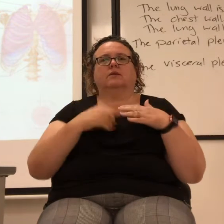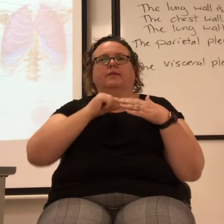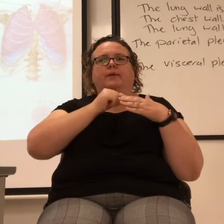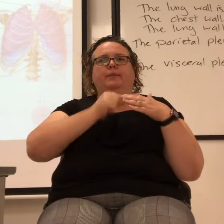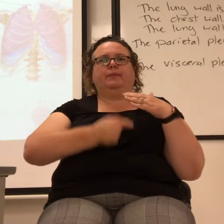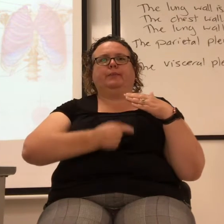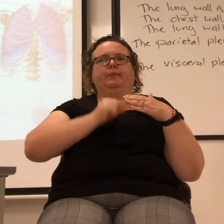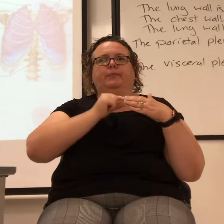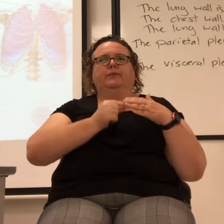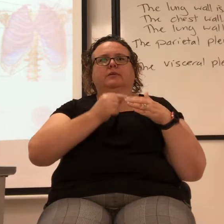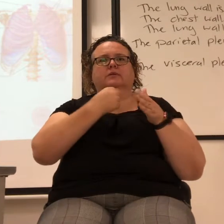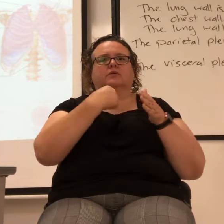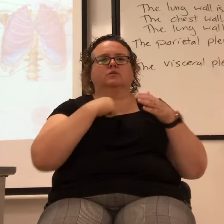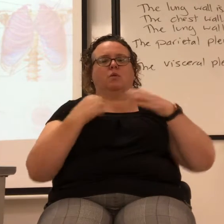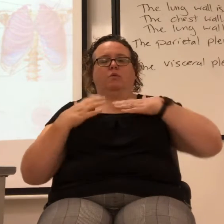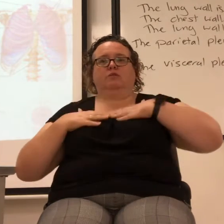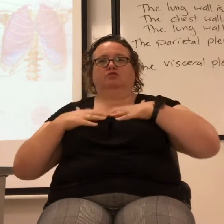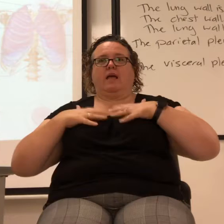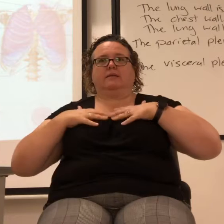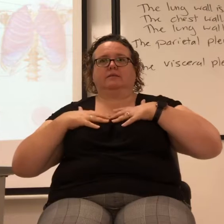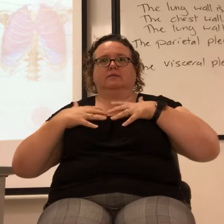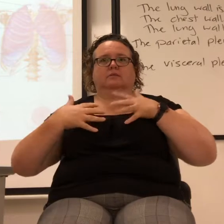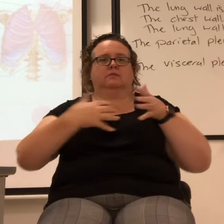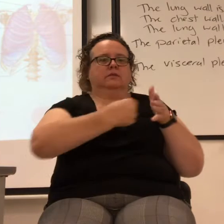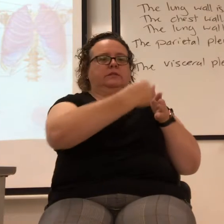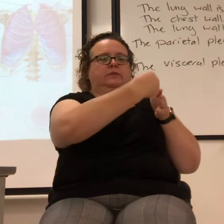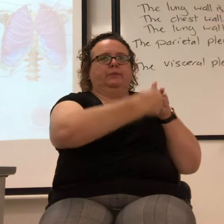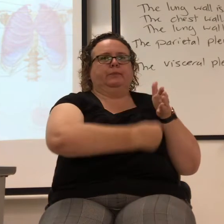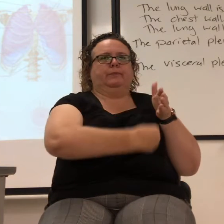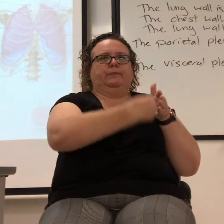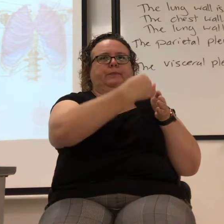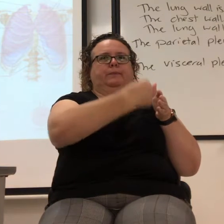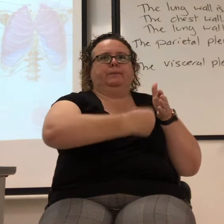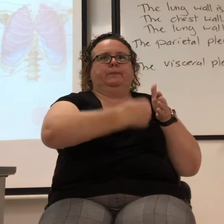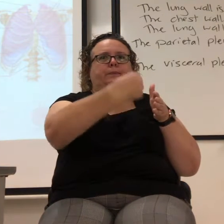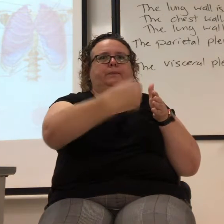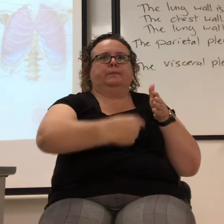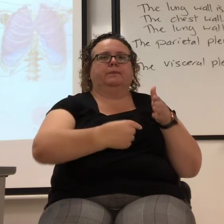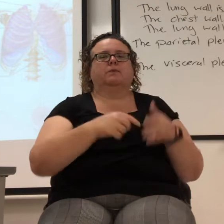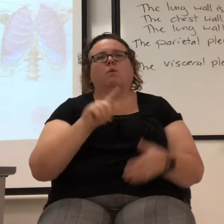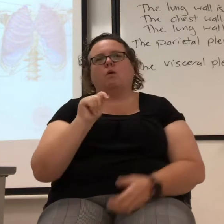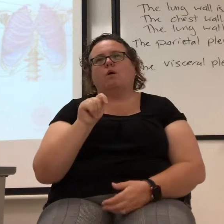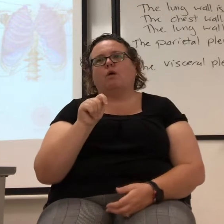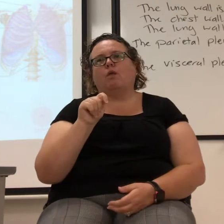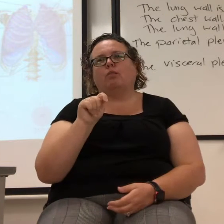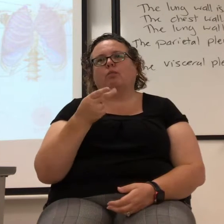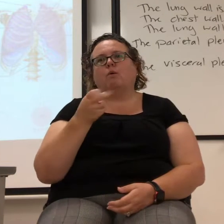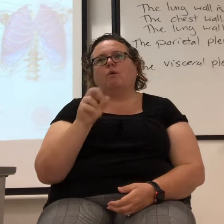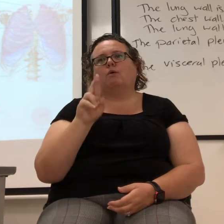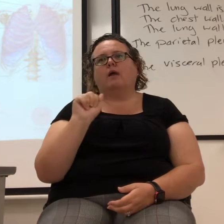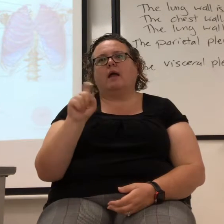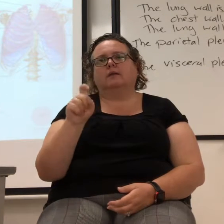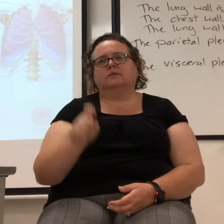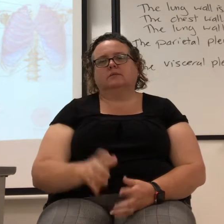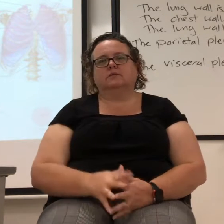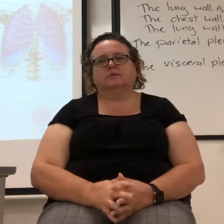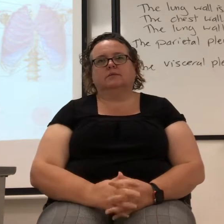Lines inside of chest wall or thorax.